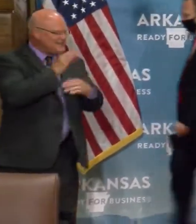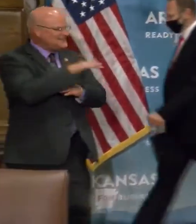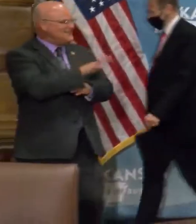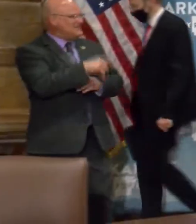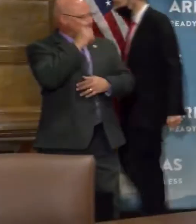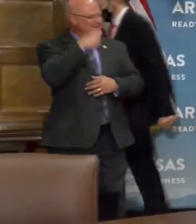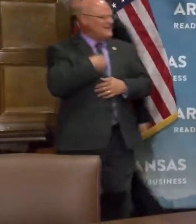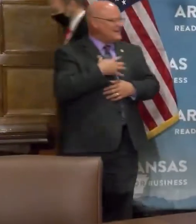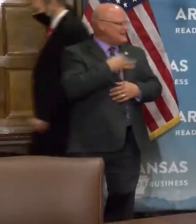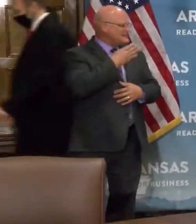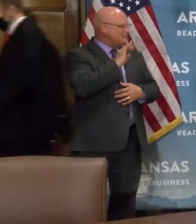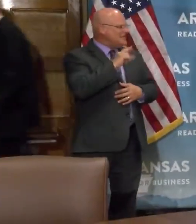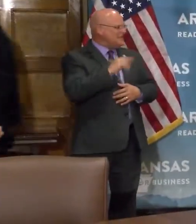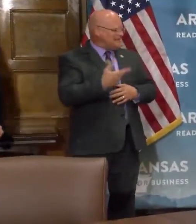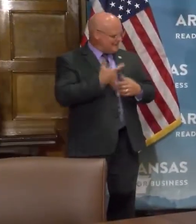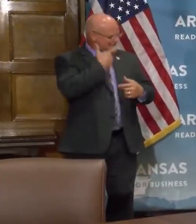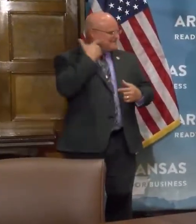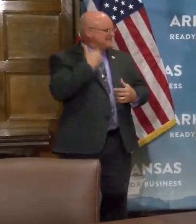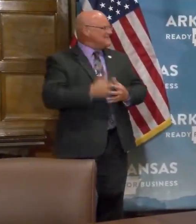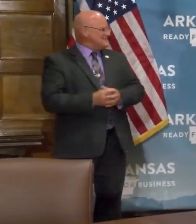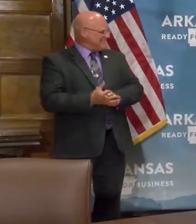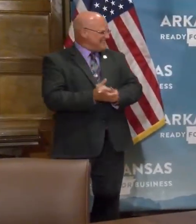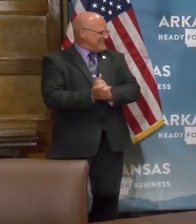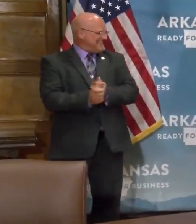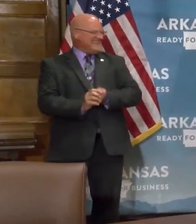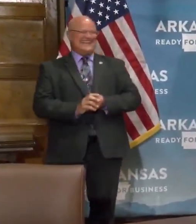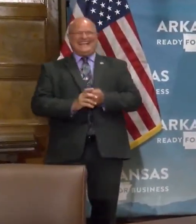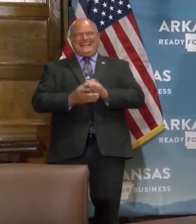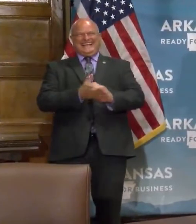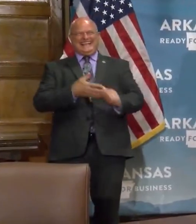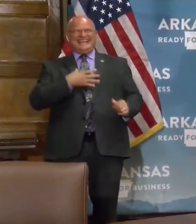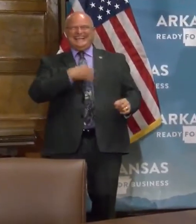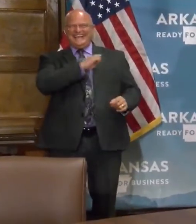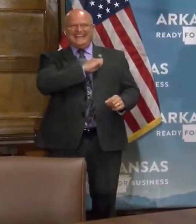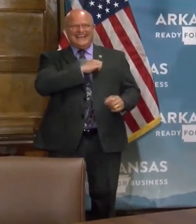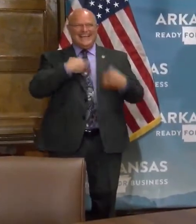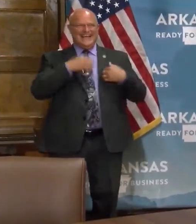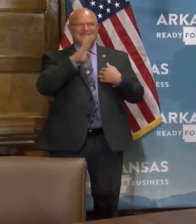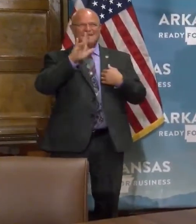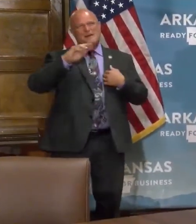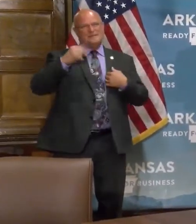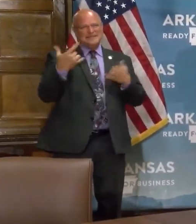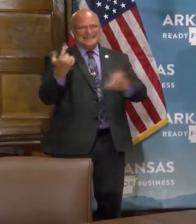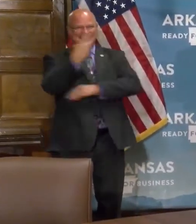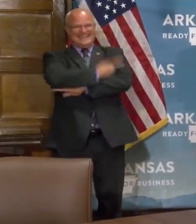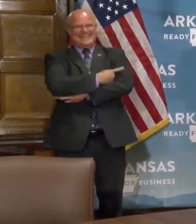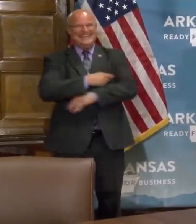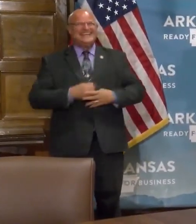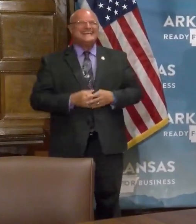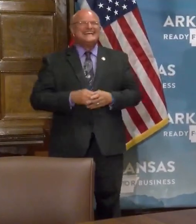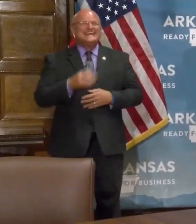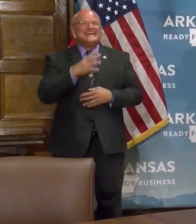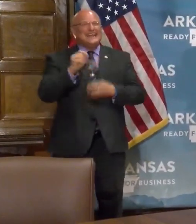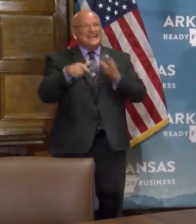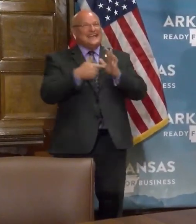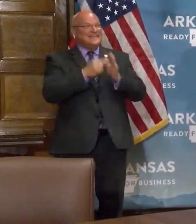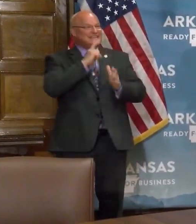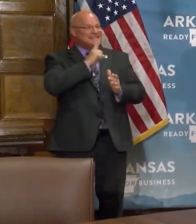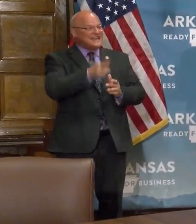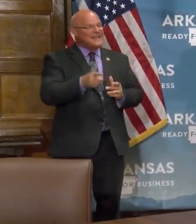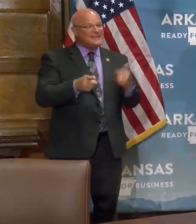Afternoon, Eddie. I like the bling. Well, thank you. Eddie says I have a little bling today, and this